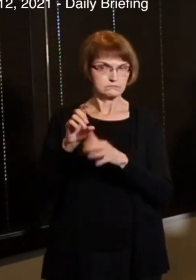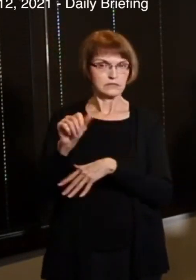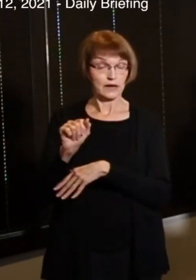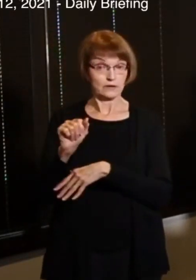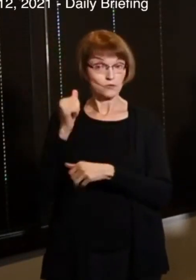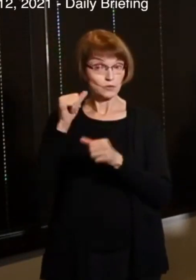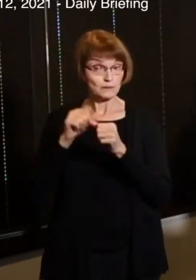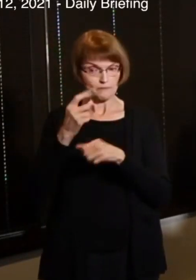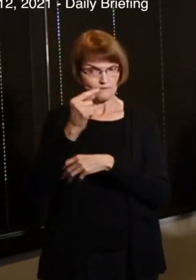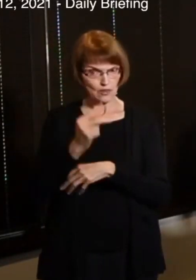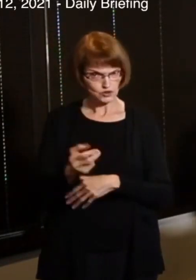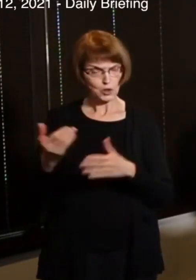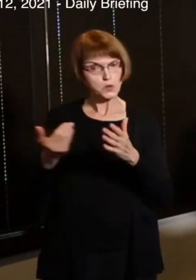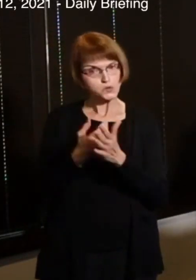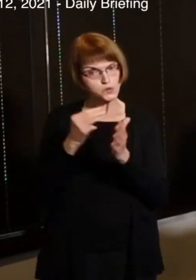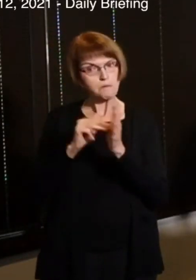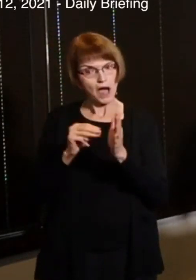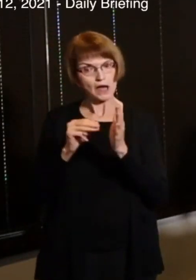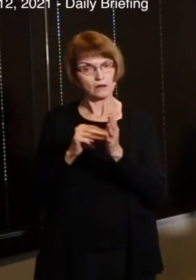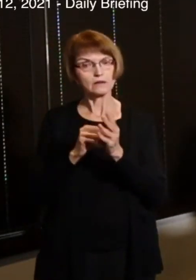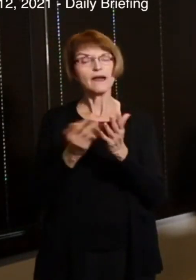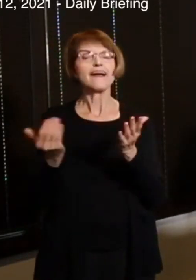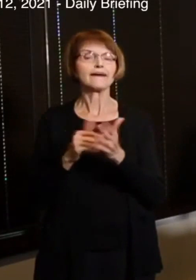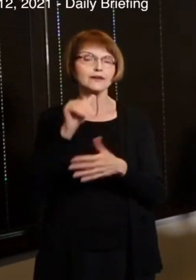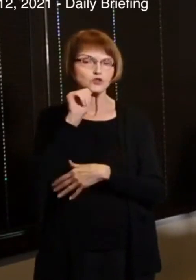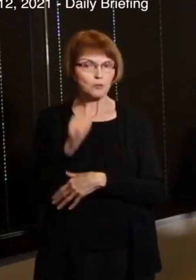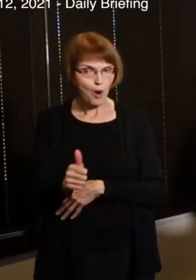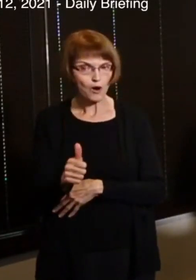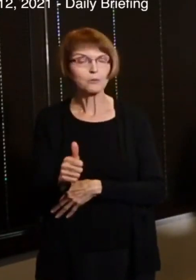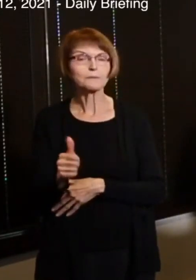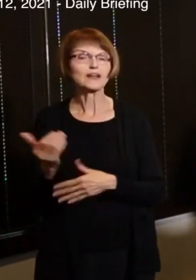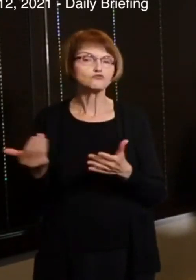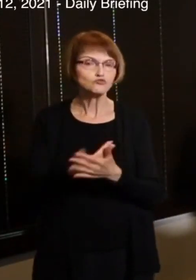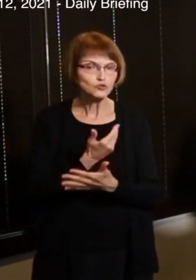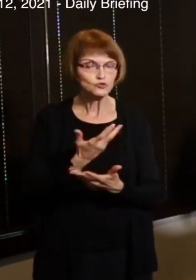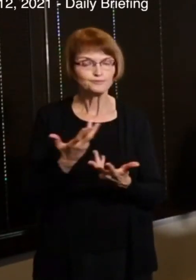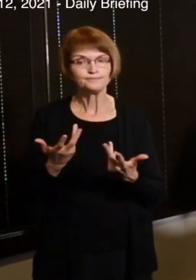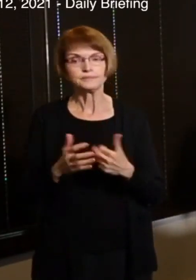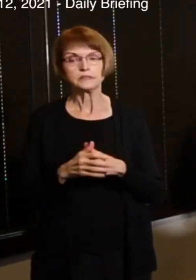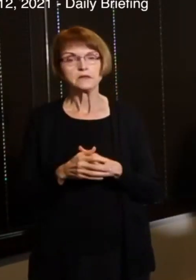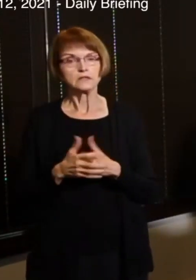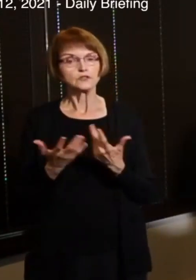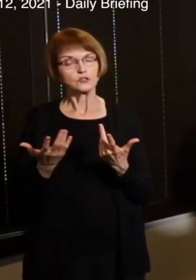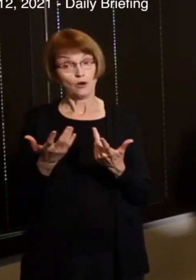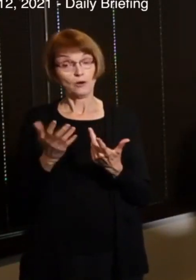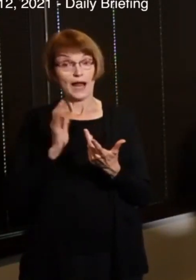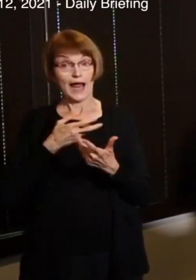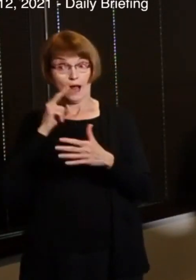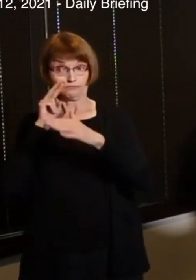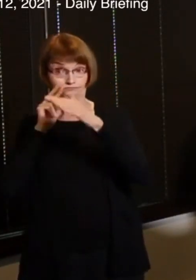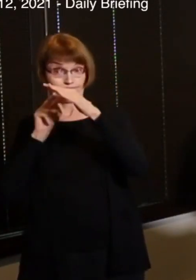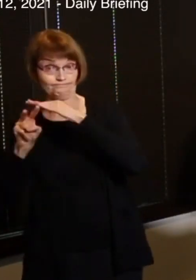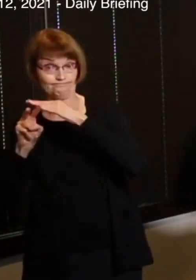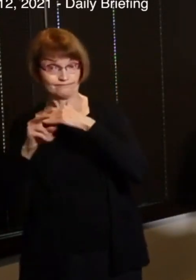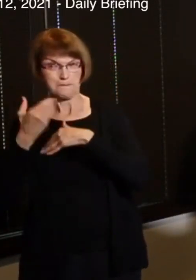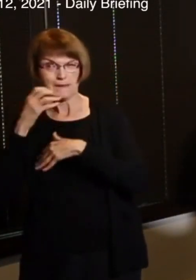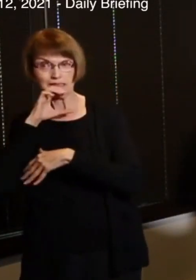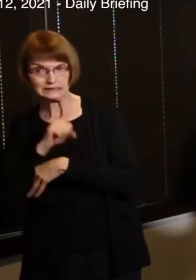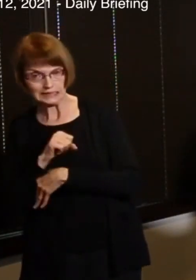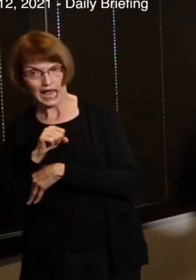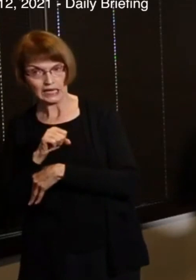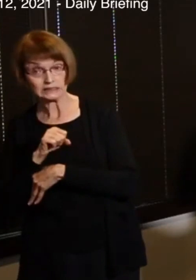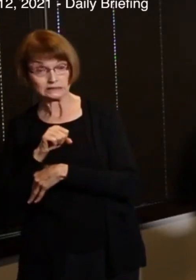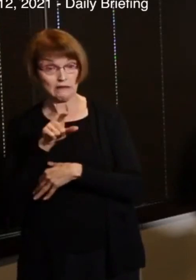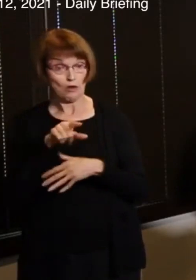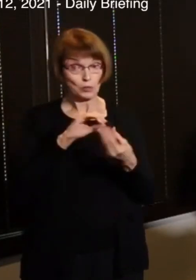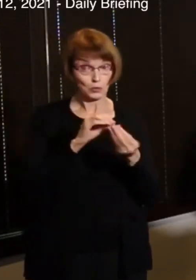models every Thursday, so we'll update them again tomorrow. It's tracking fairly closely to our best guess, maybe a little bit